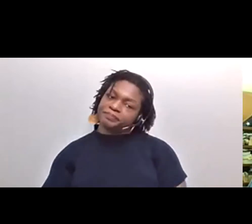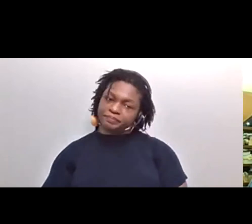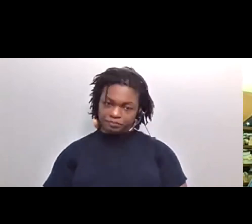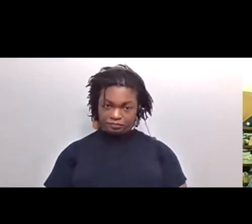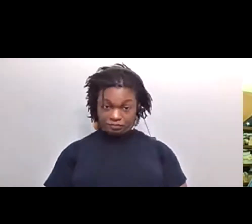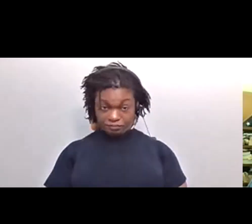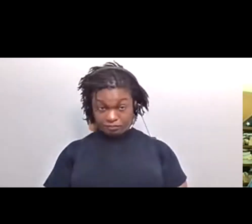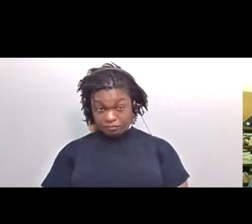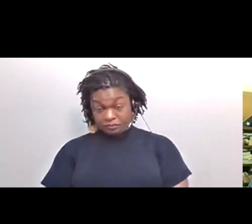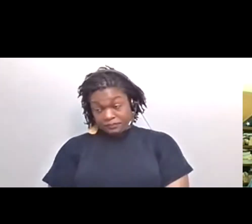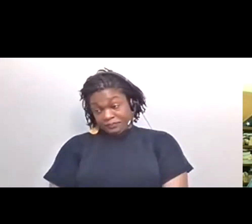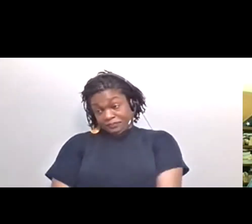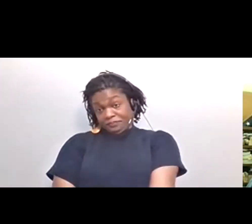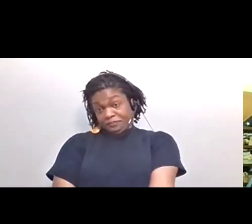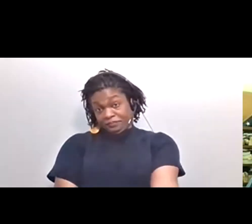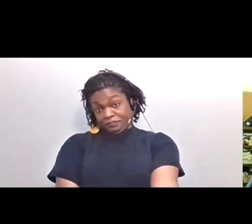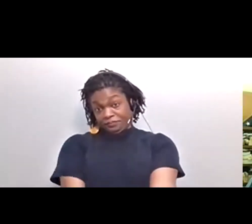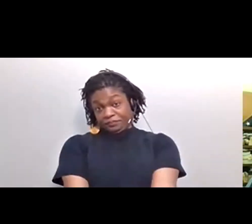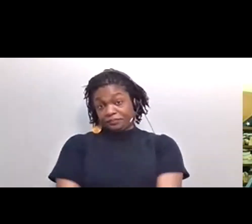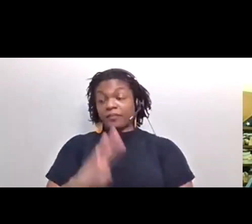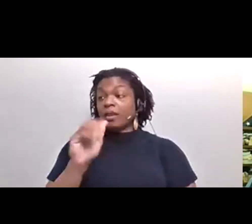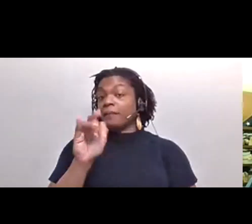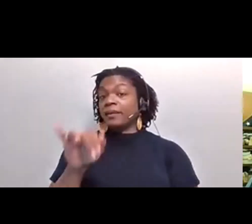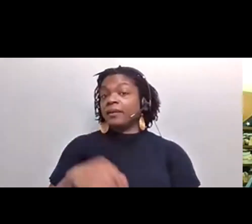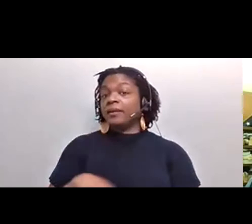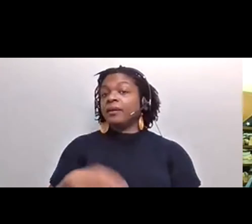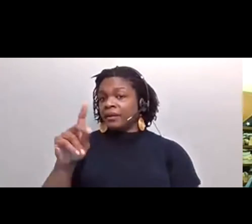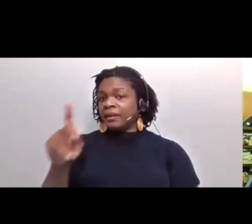Thanks, Jim. Does anybody have any questions about that?